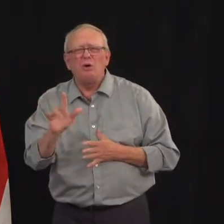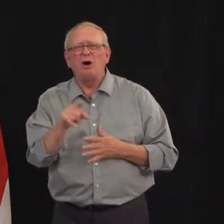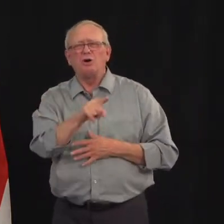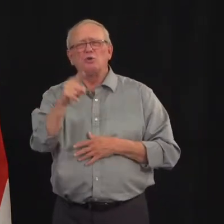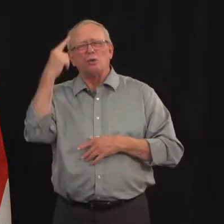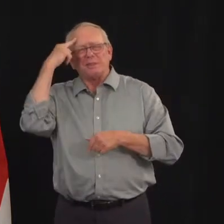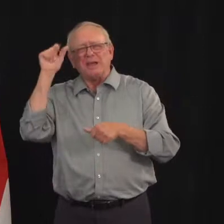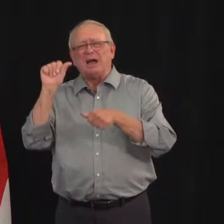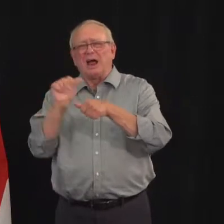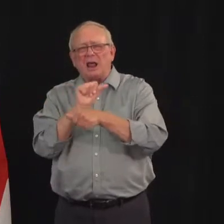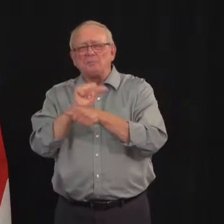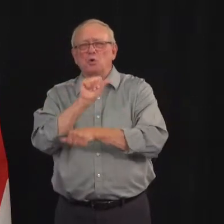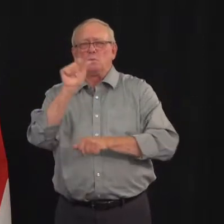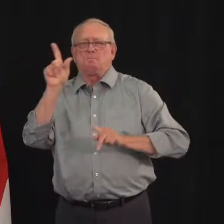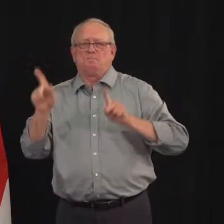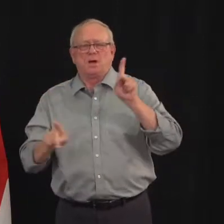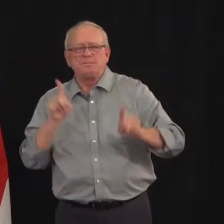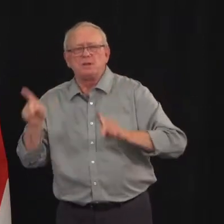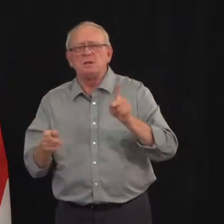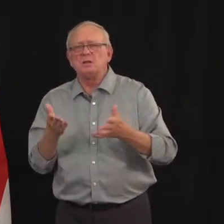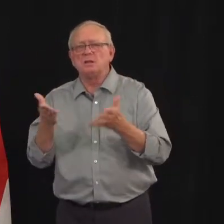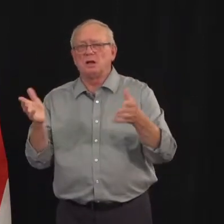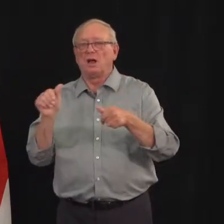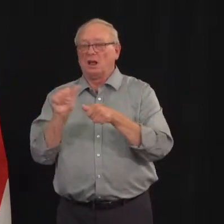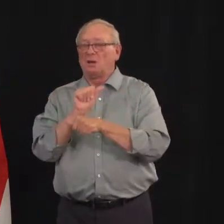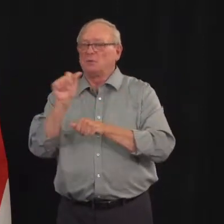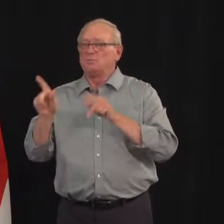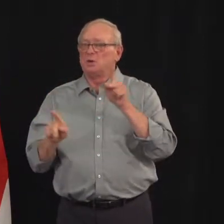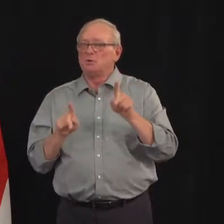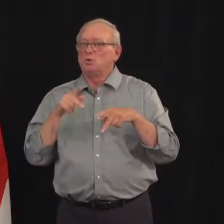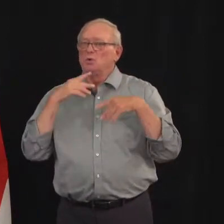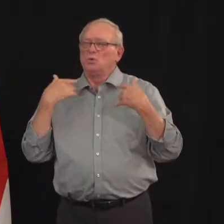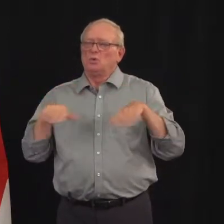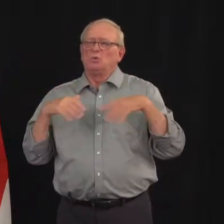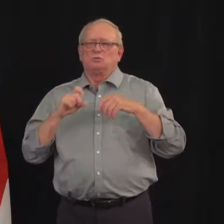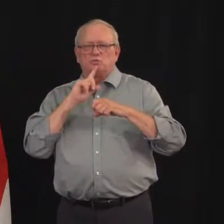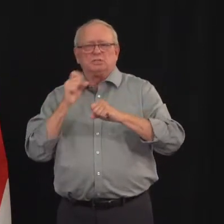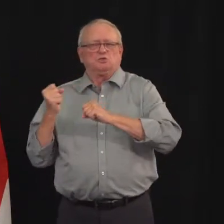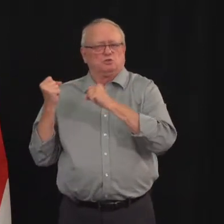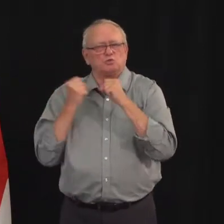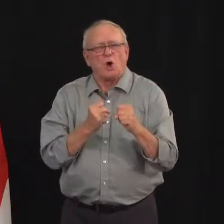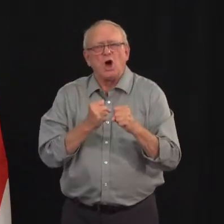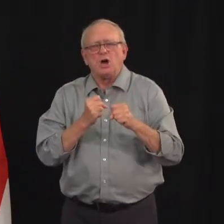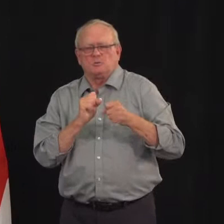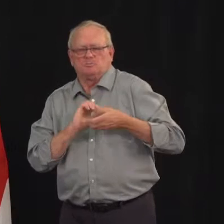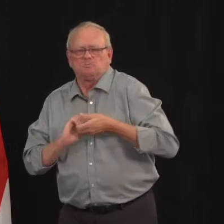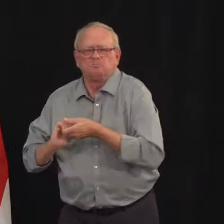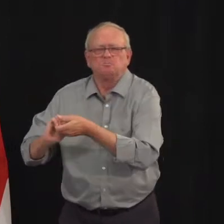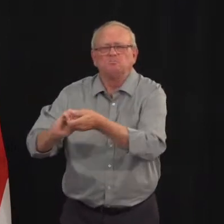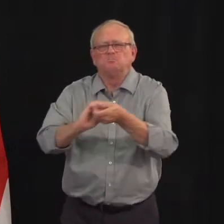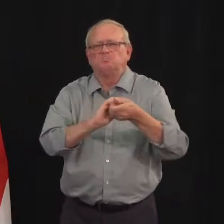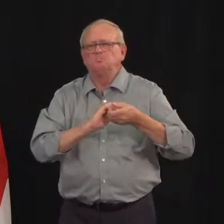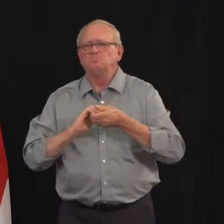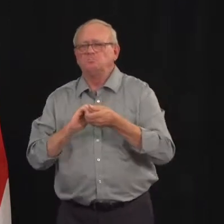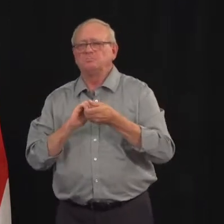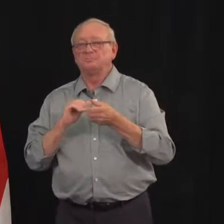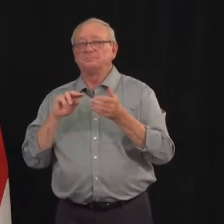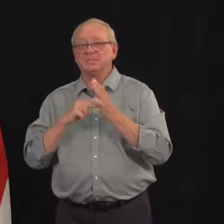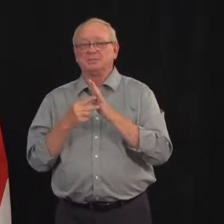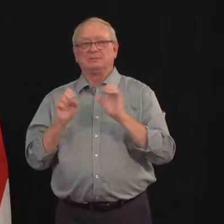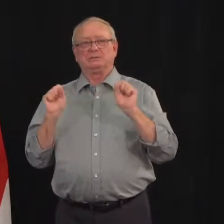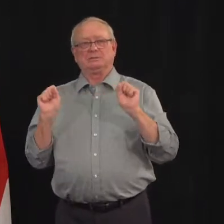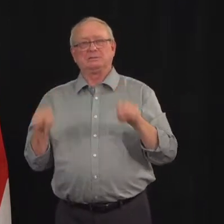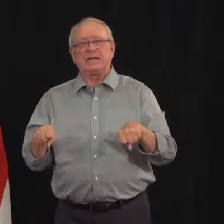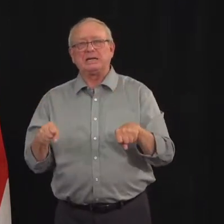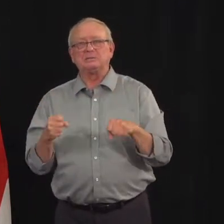time and again that we are here to lift one another up. It is within our control to get our case numbers moving in a